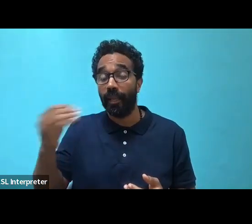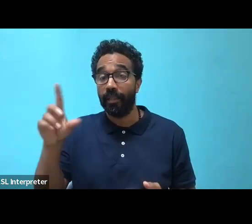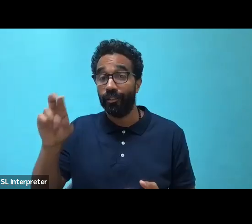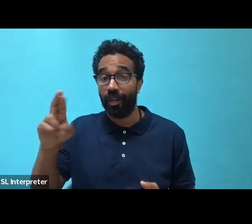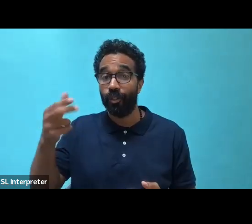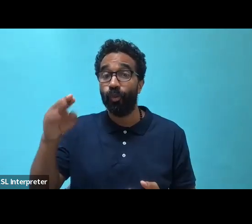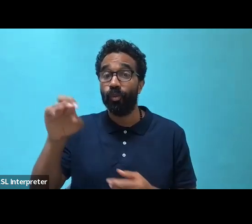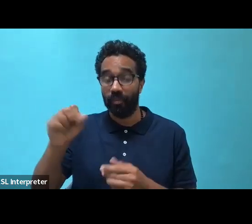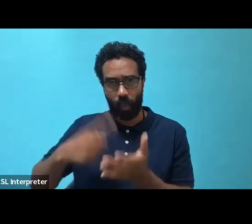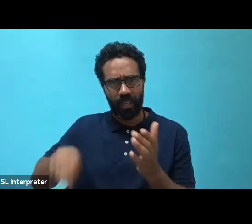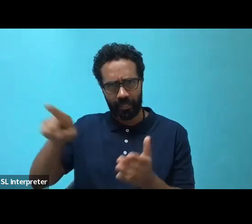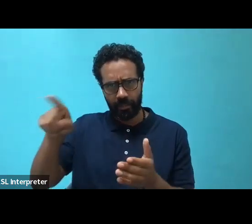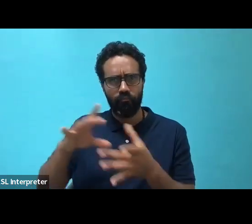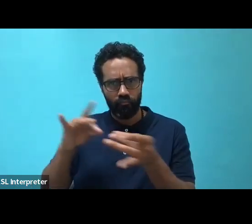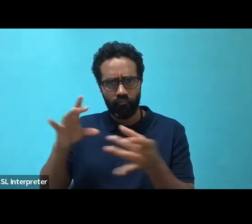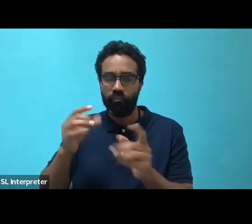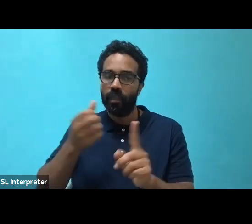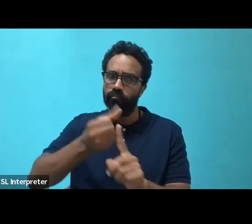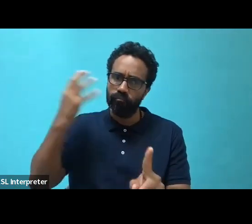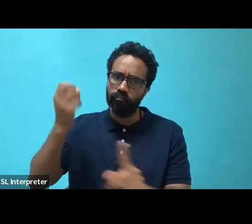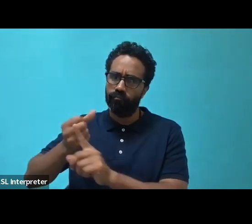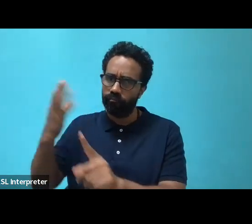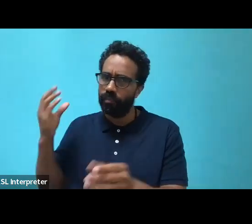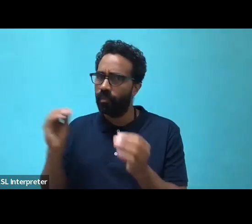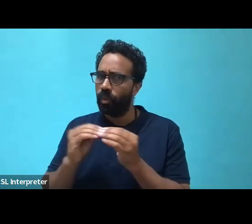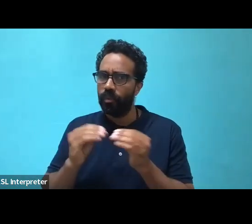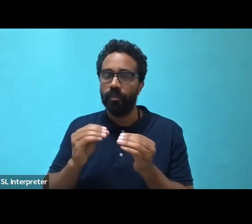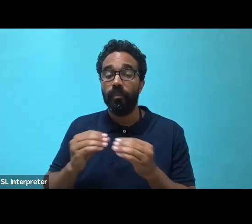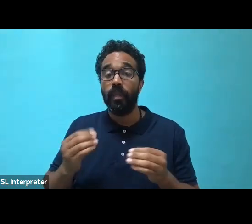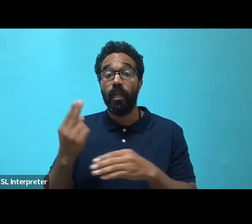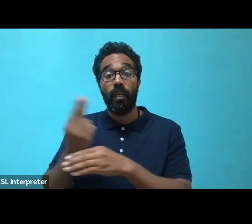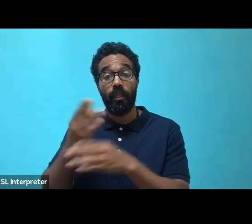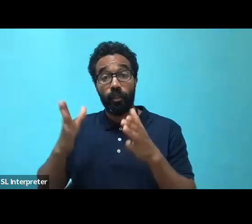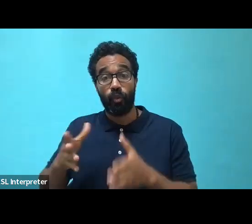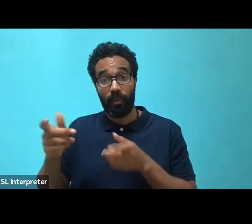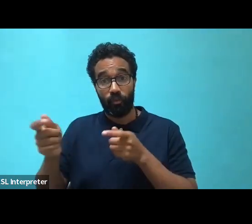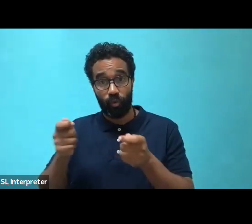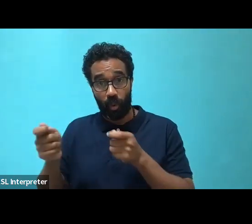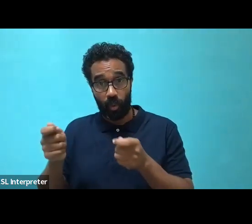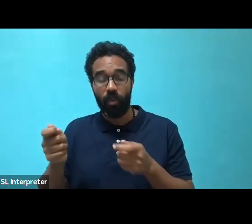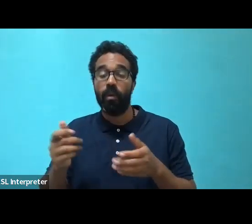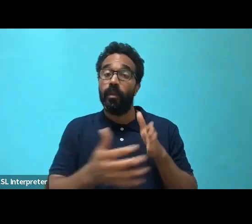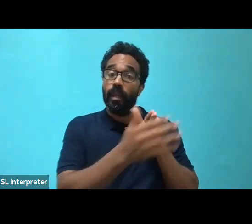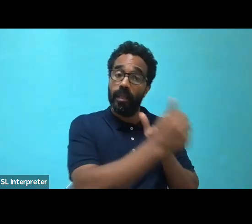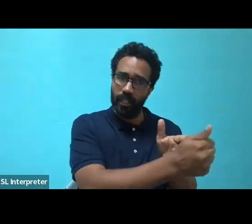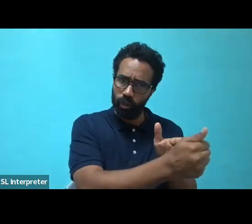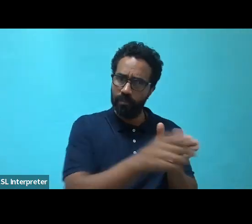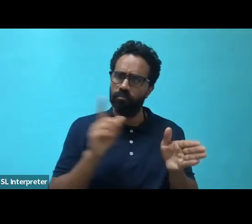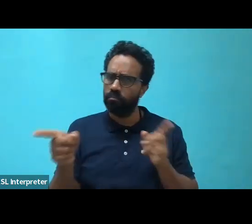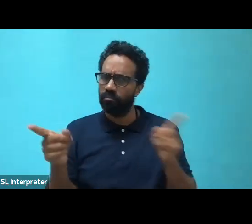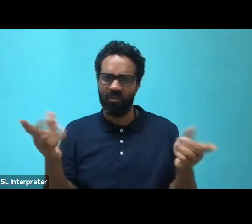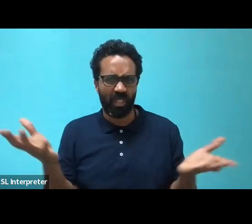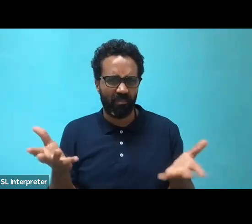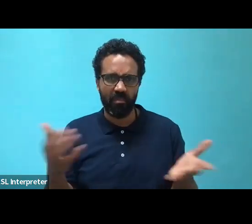talk about a little bit about what I think consumer control and leadership is. If we could go to the next slide, please.